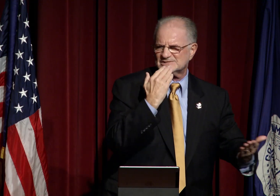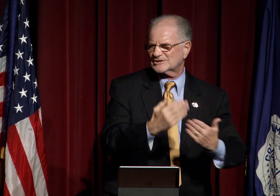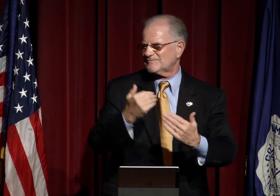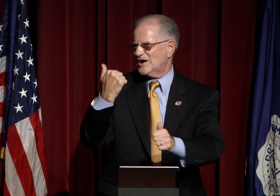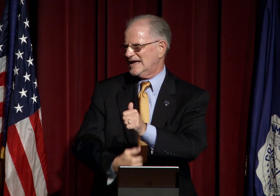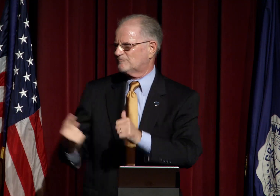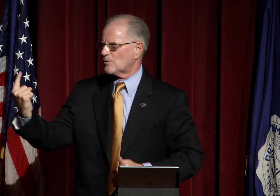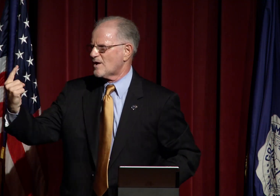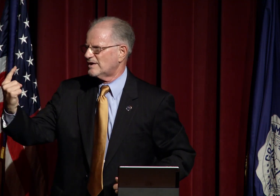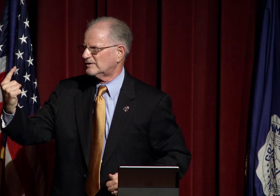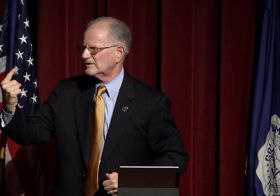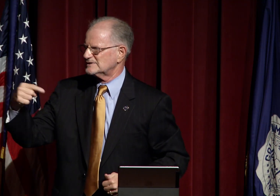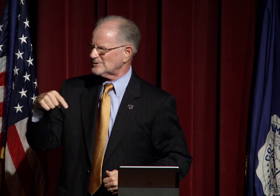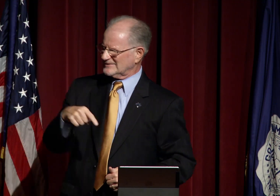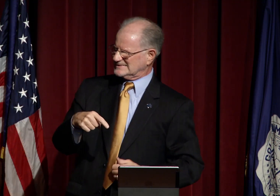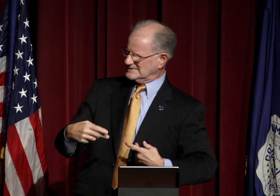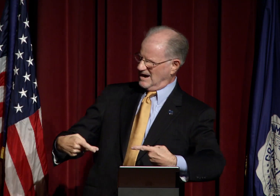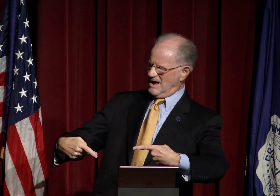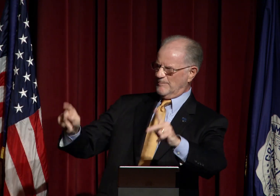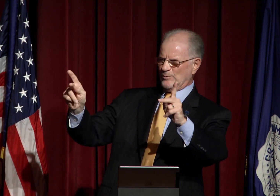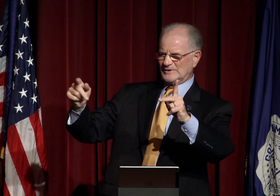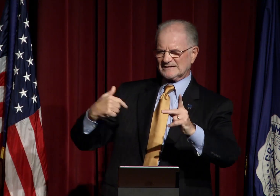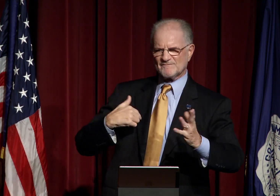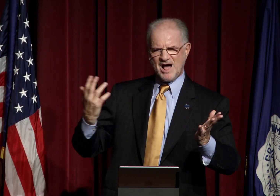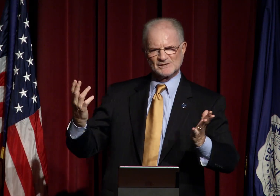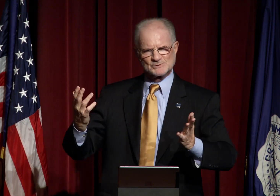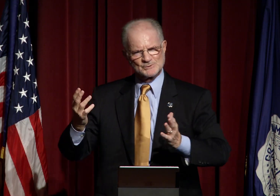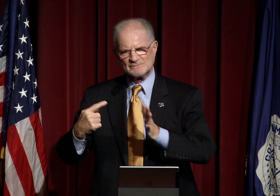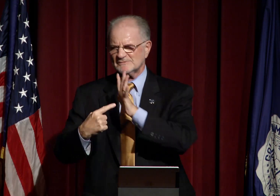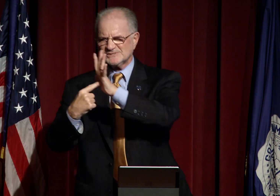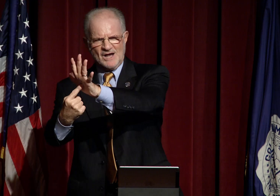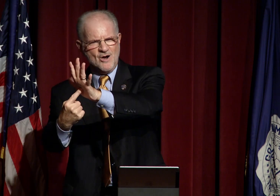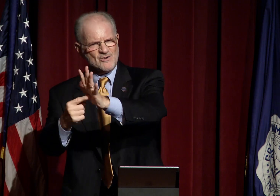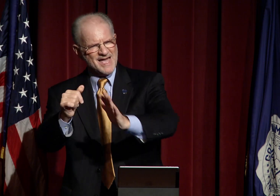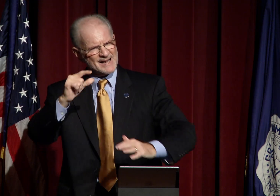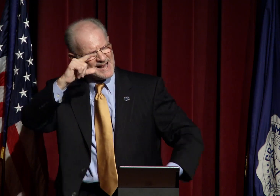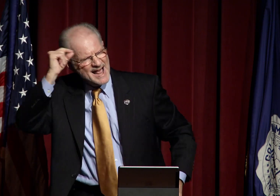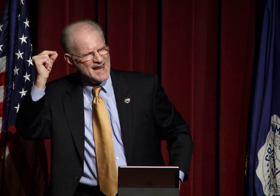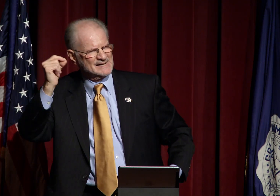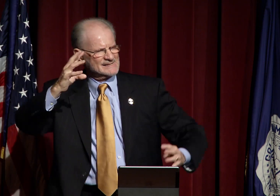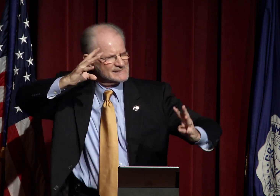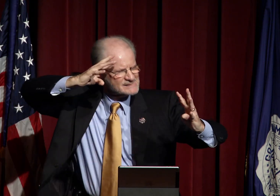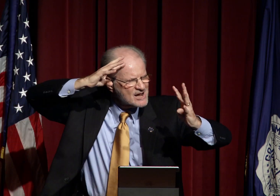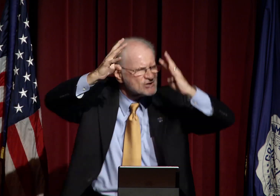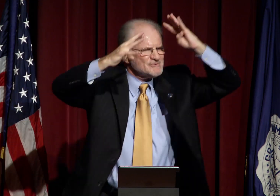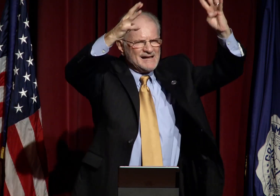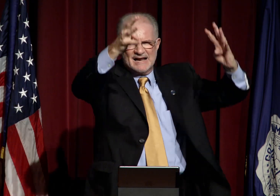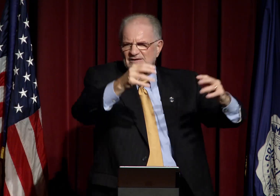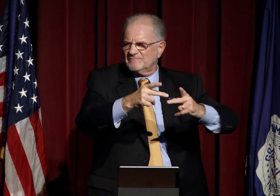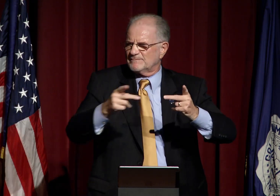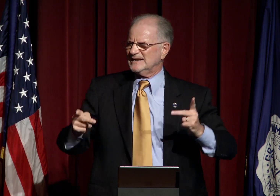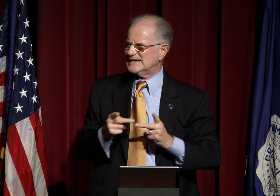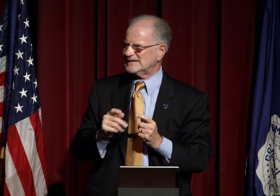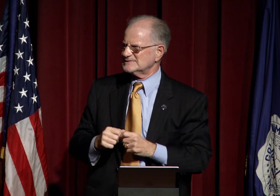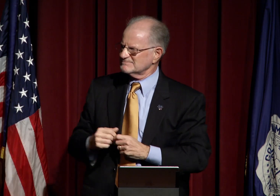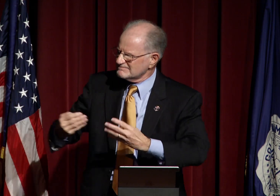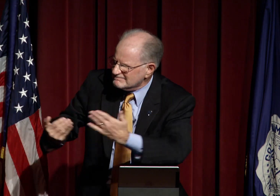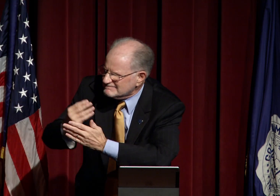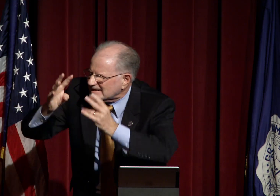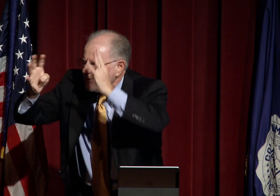We have seen that what is good for deaf people is good for everyone. This development presents an opportunity to create